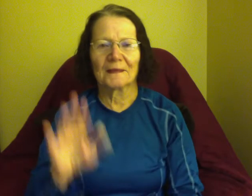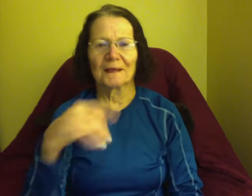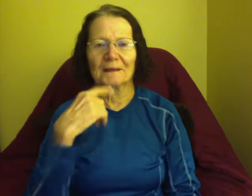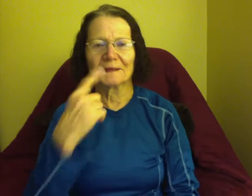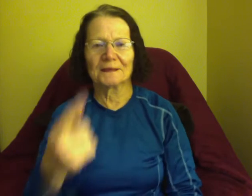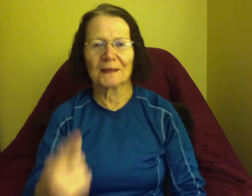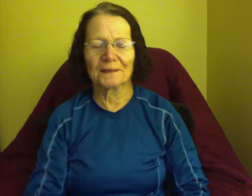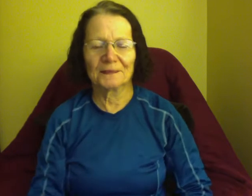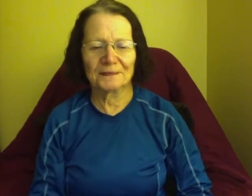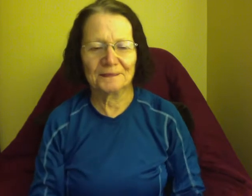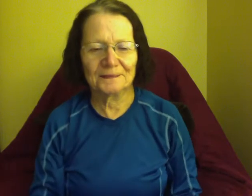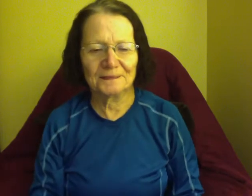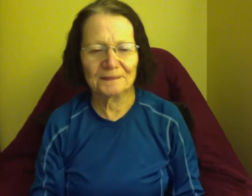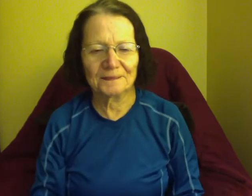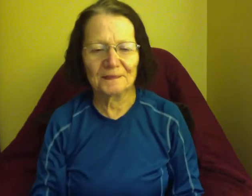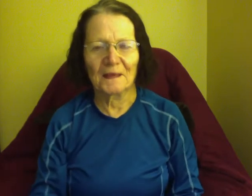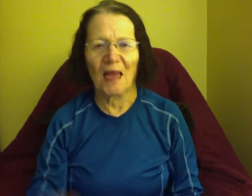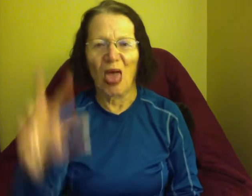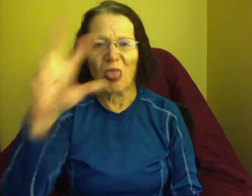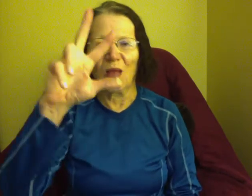And Just Here Oh